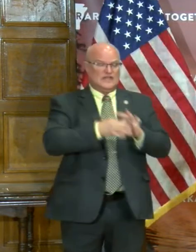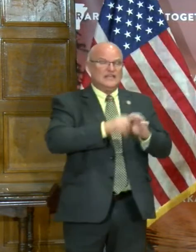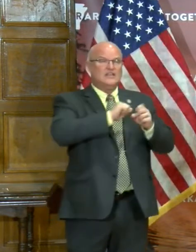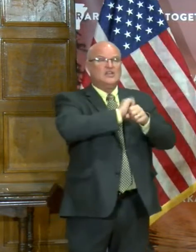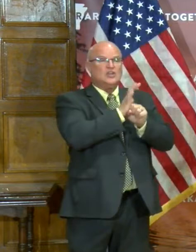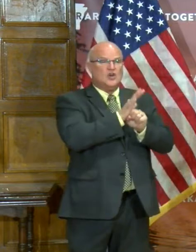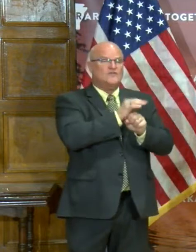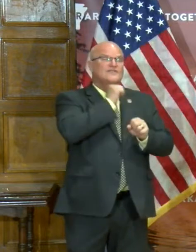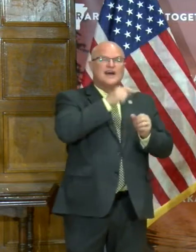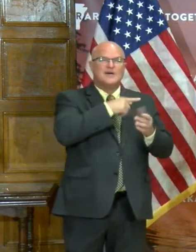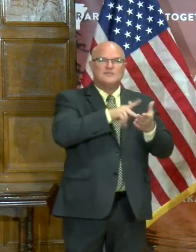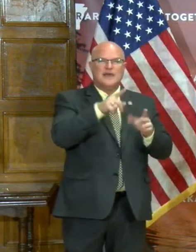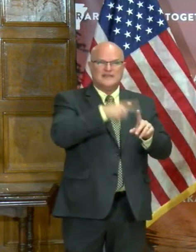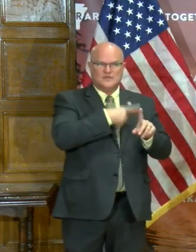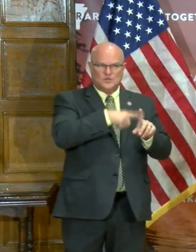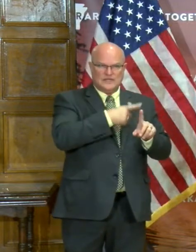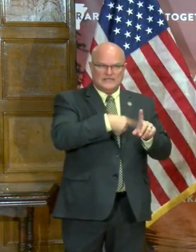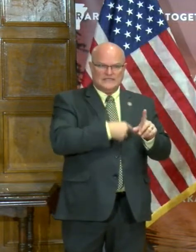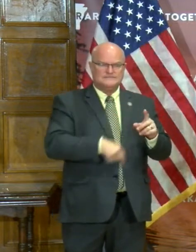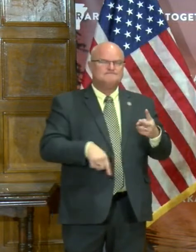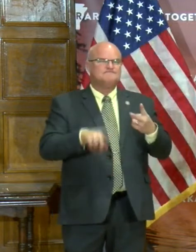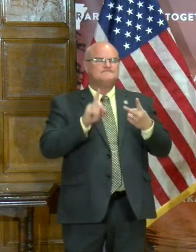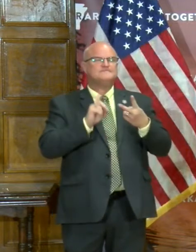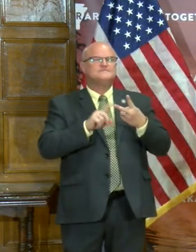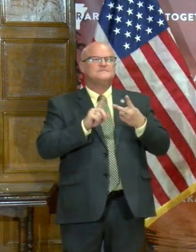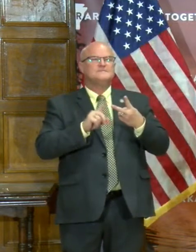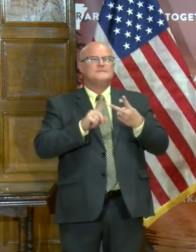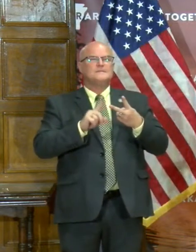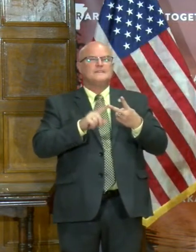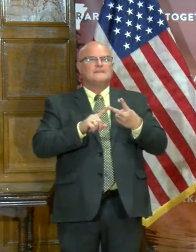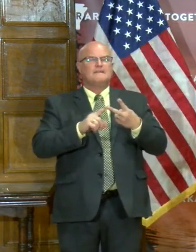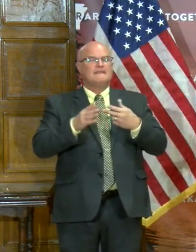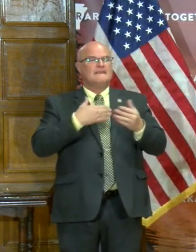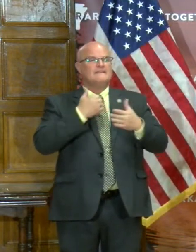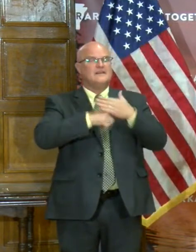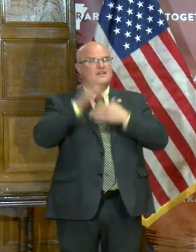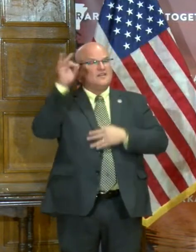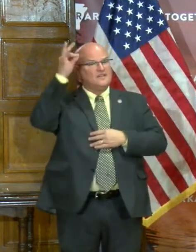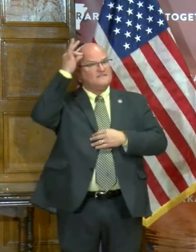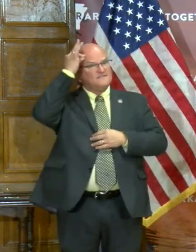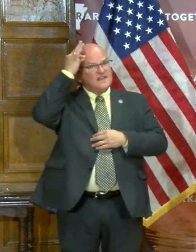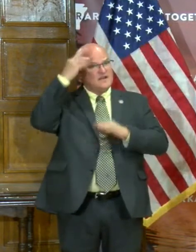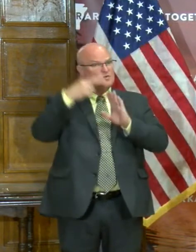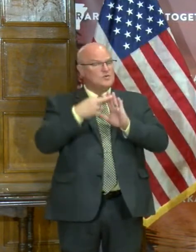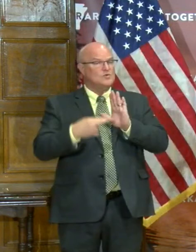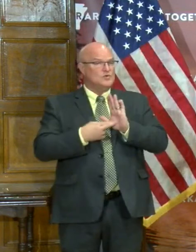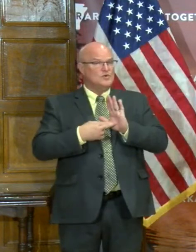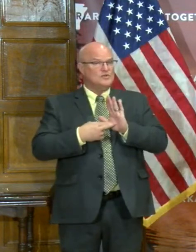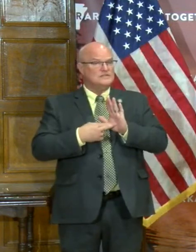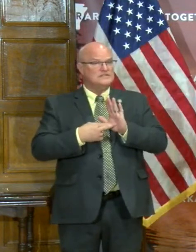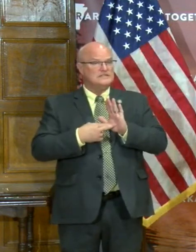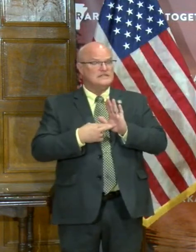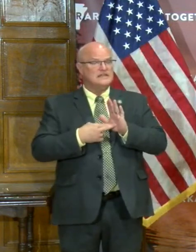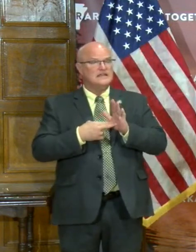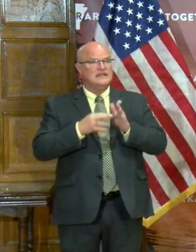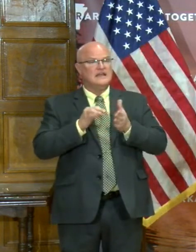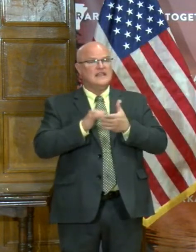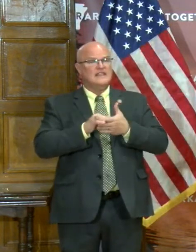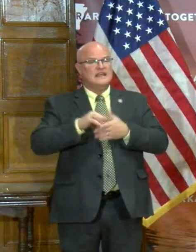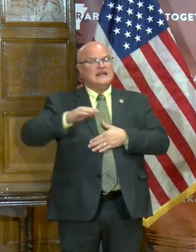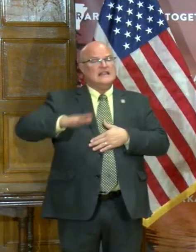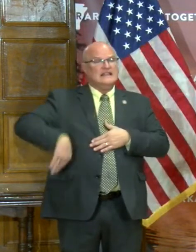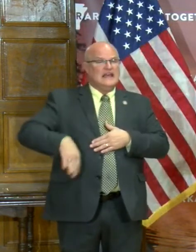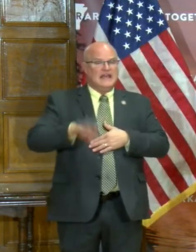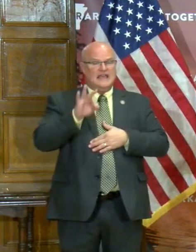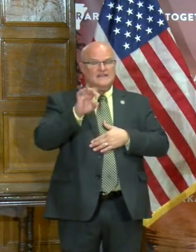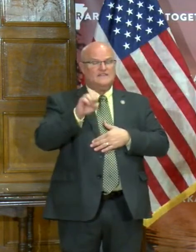paying the rent. Secondly, even under the federal rules, the late fees